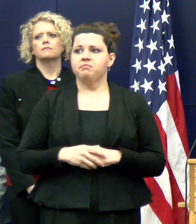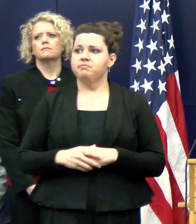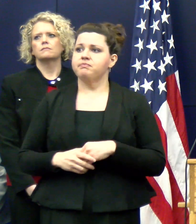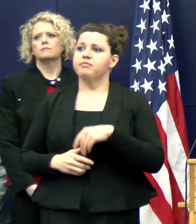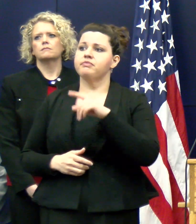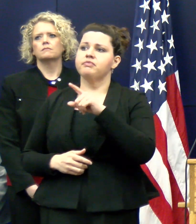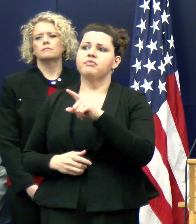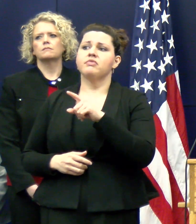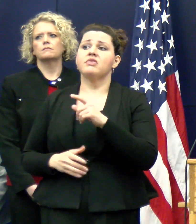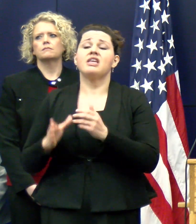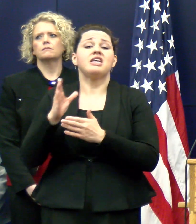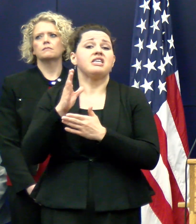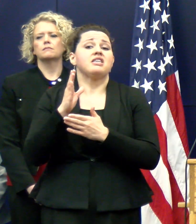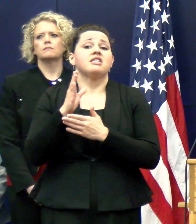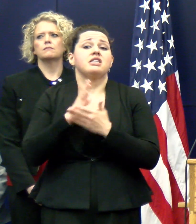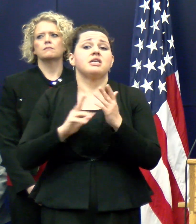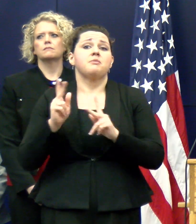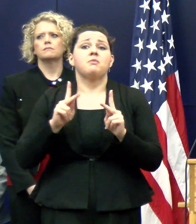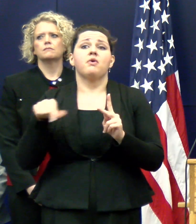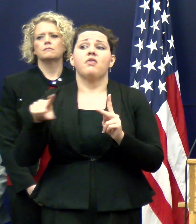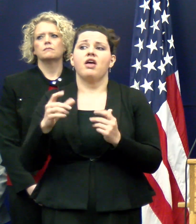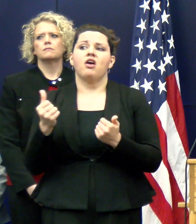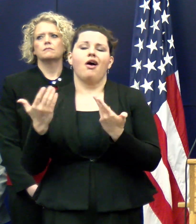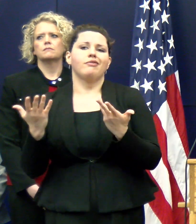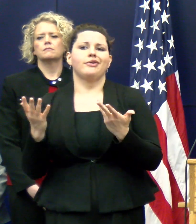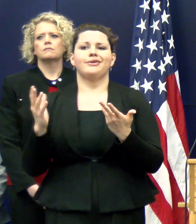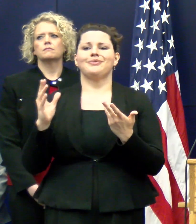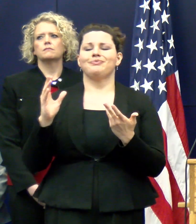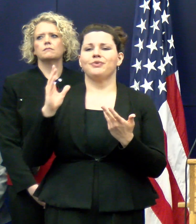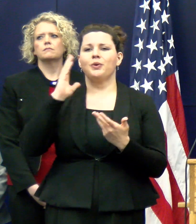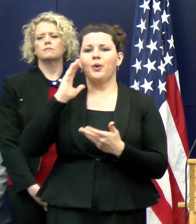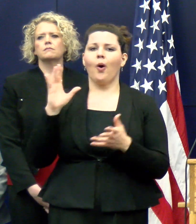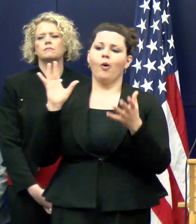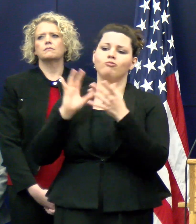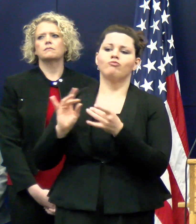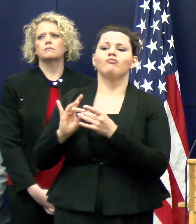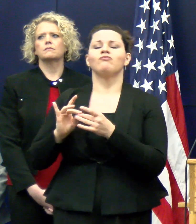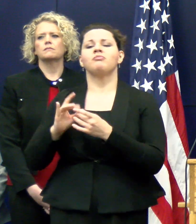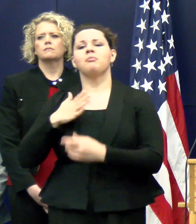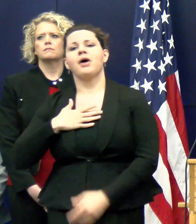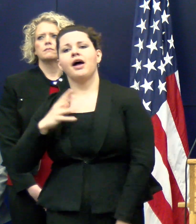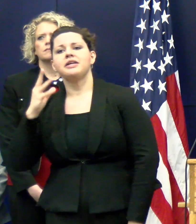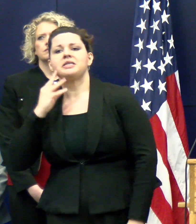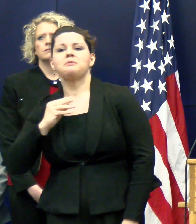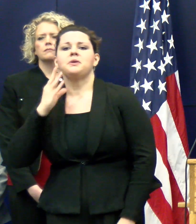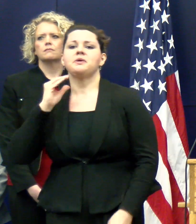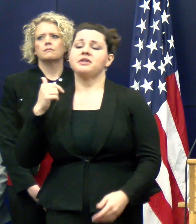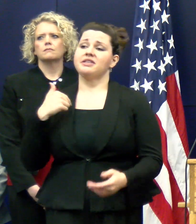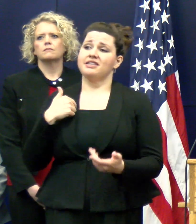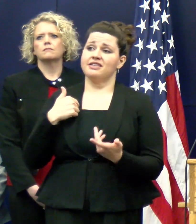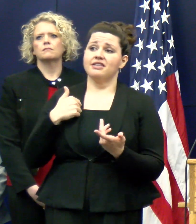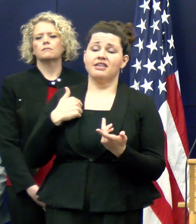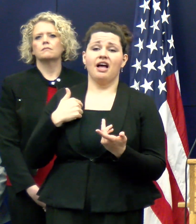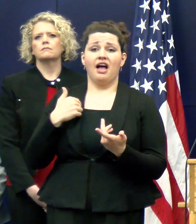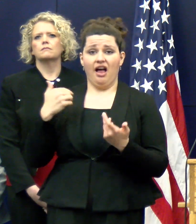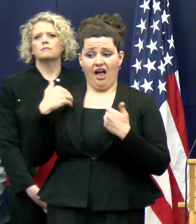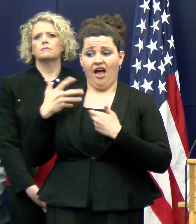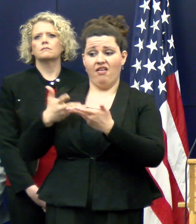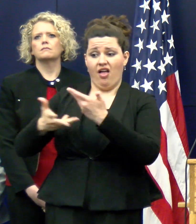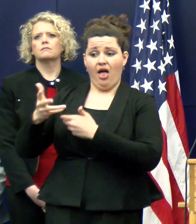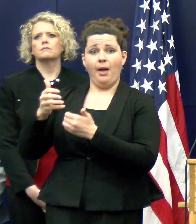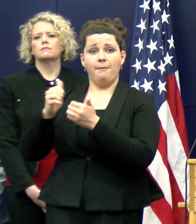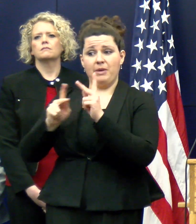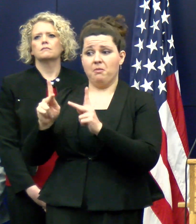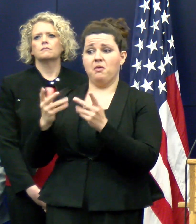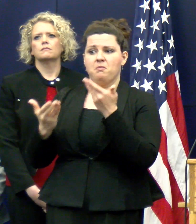some individuals that are offering sort of anecdotal experiences about claiming that they have had interactions with people